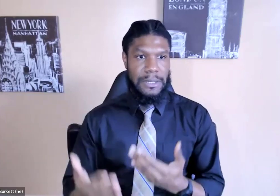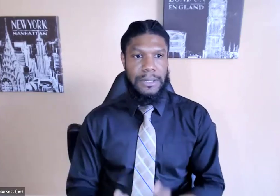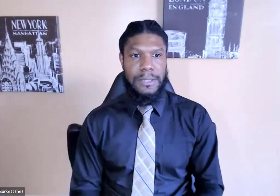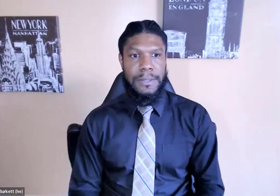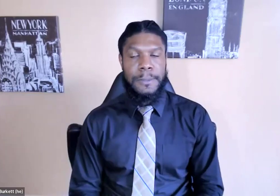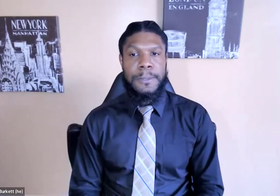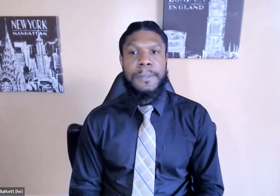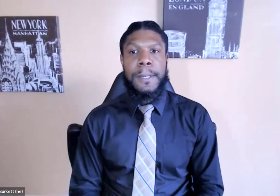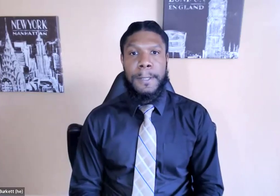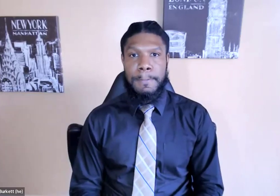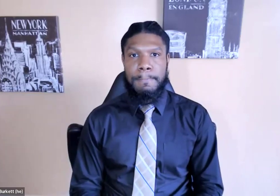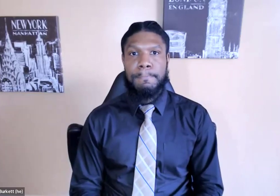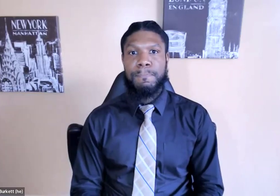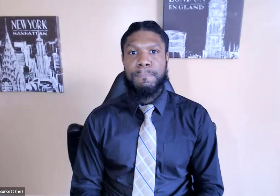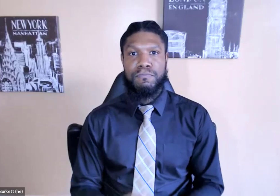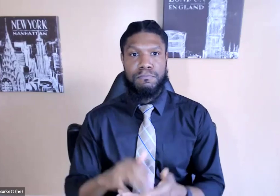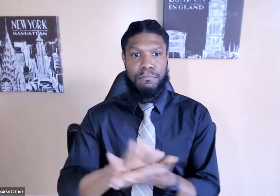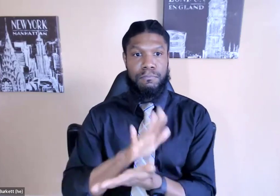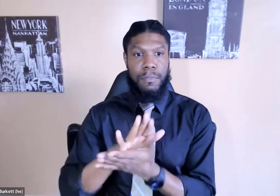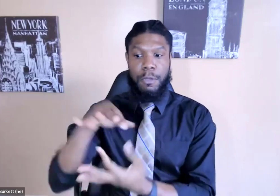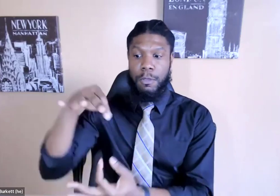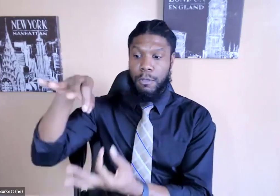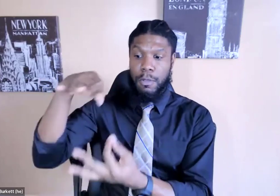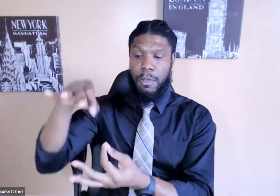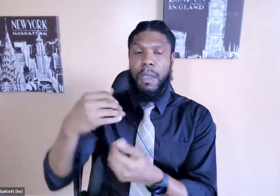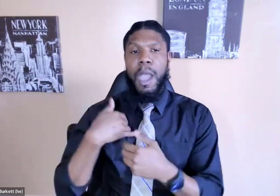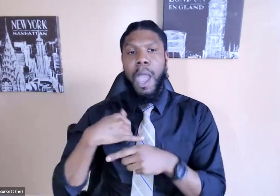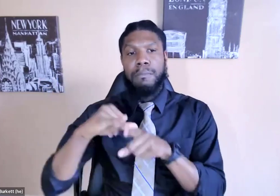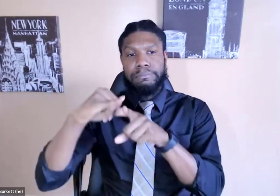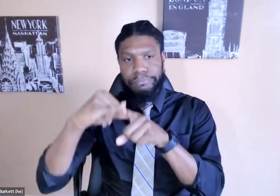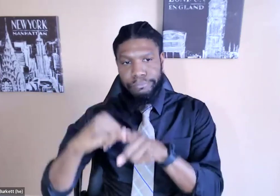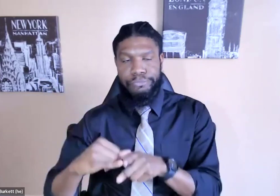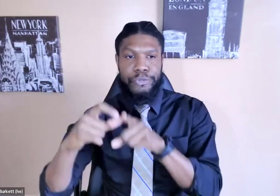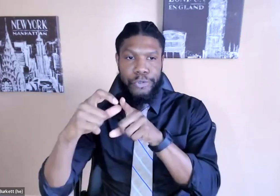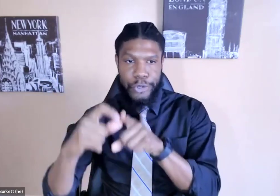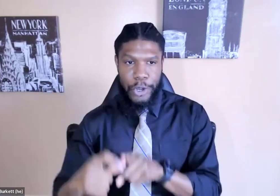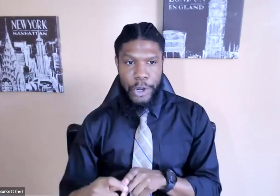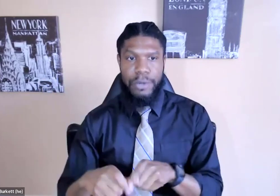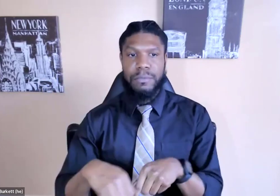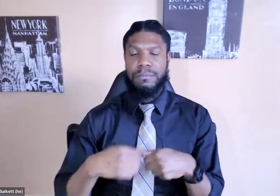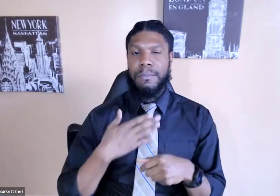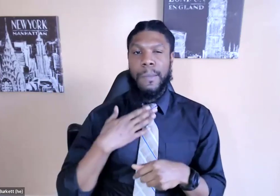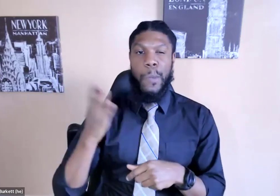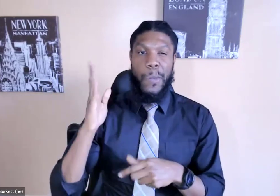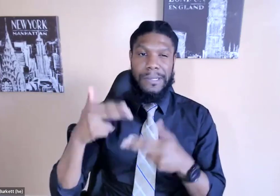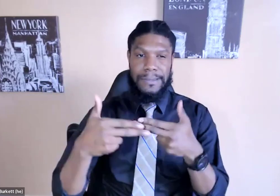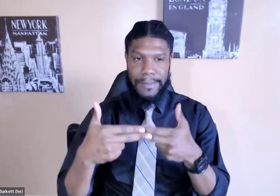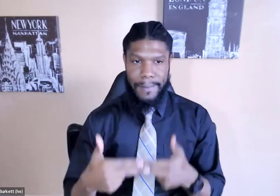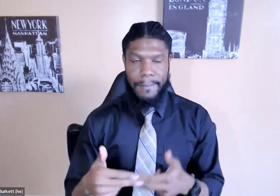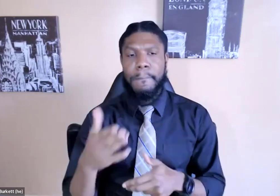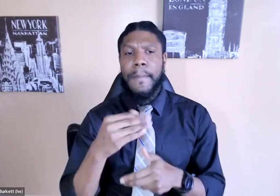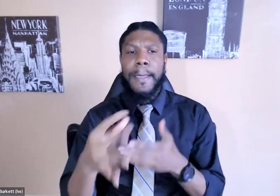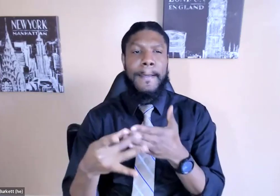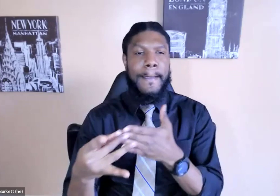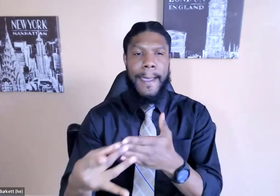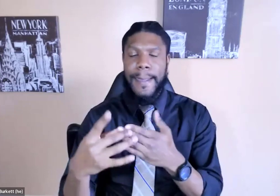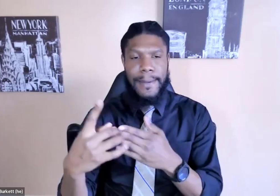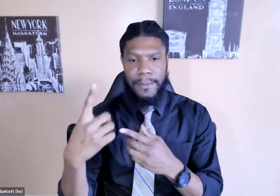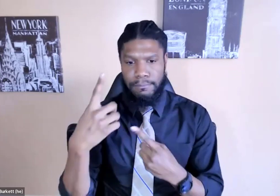The handout contains some helpful vocabulary terms, the subsections of my presentation, and some guiding questions for each